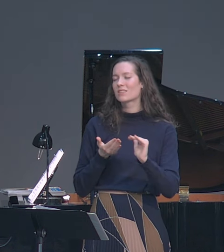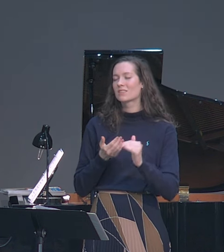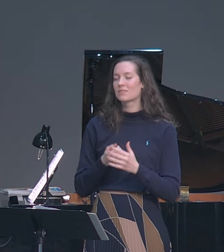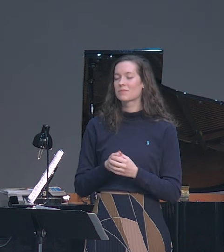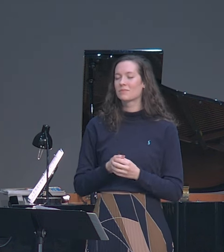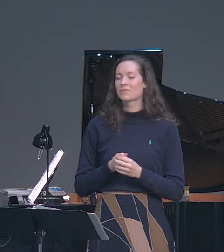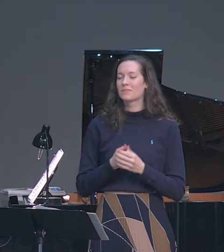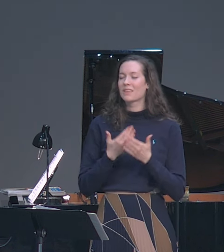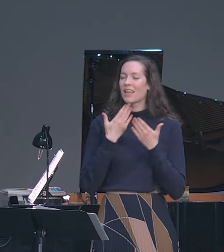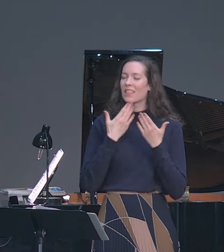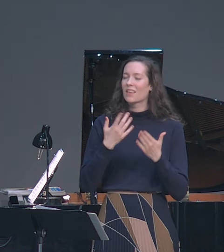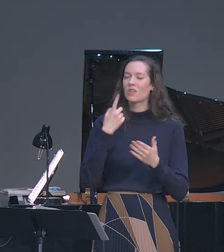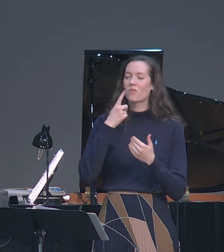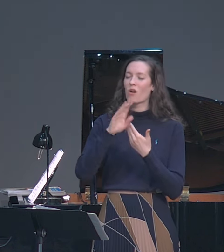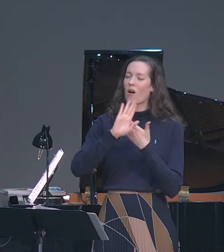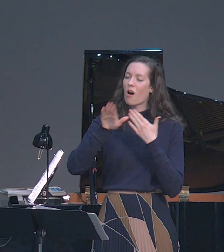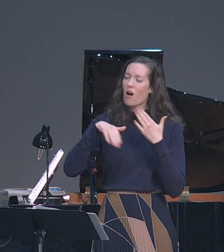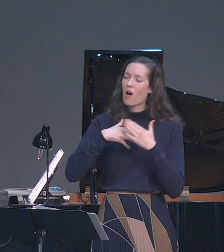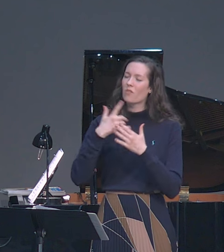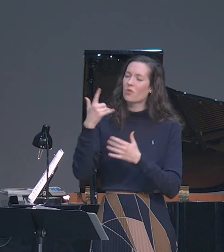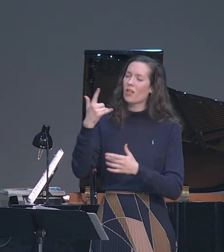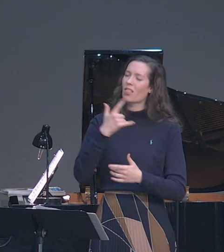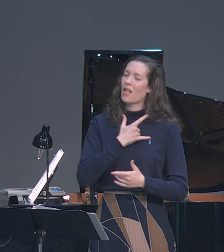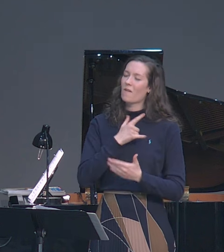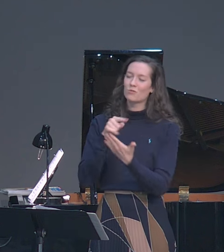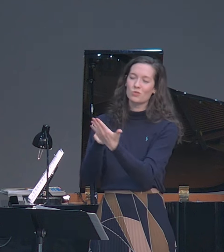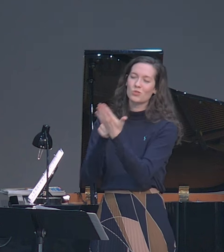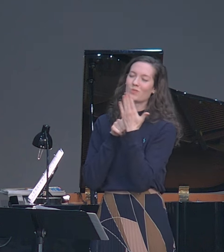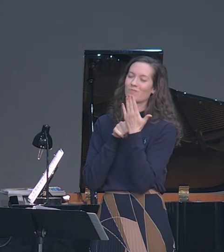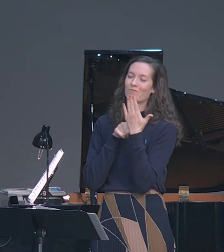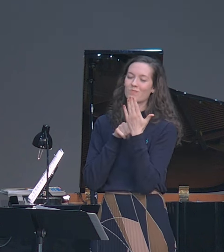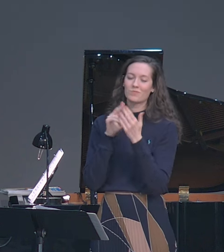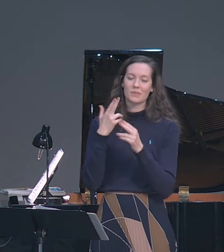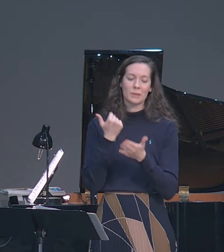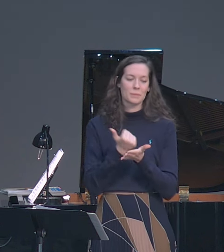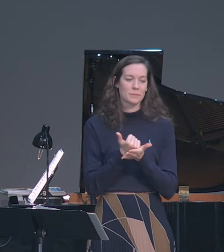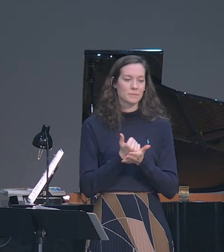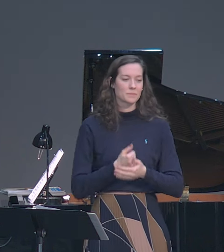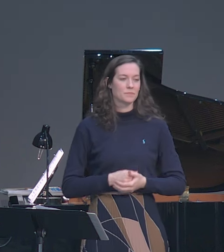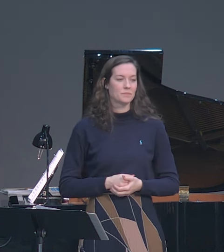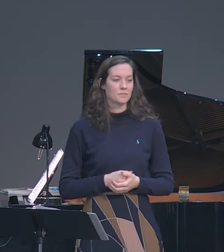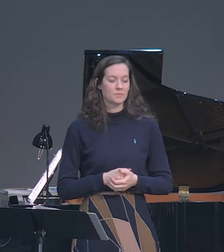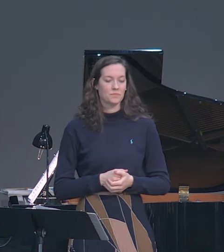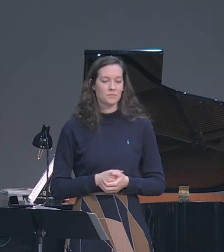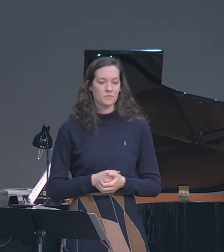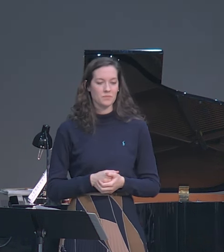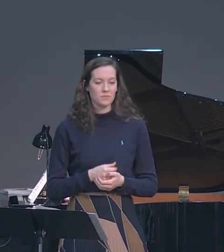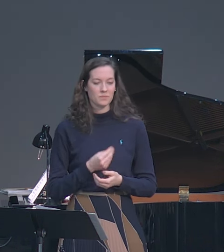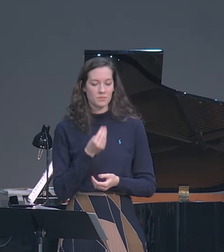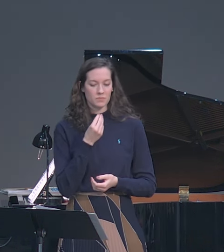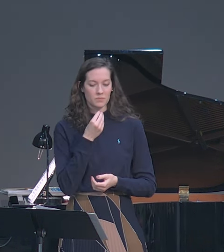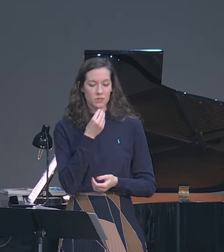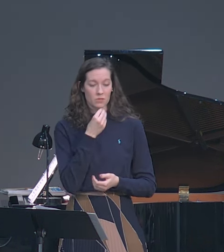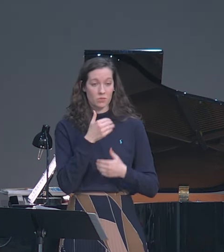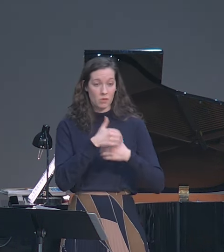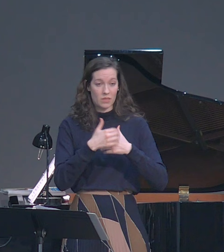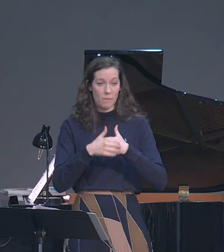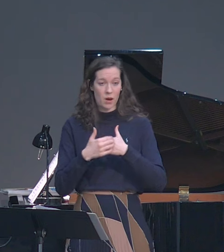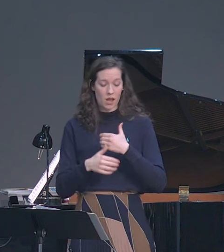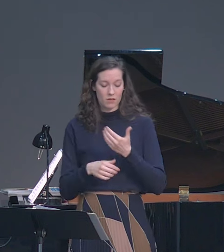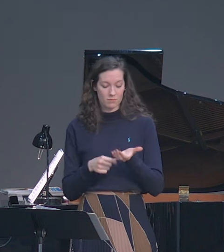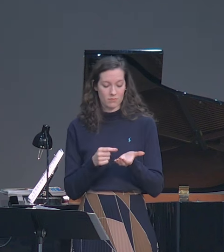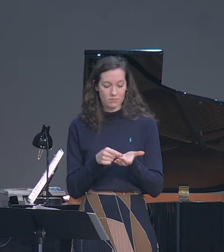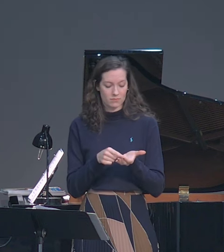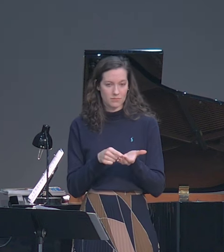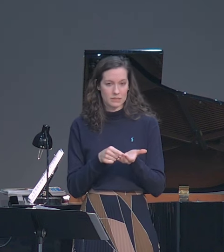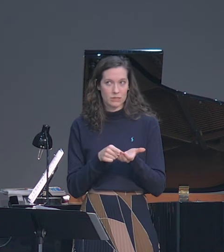all of your love that you've shown upon us. Amen. So the bread that we hold in our hands is not the body